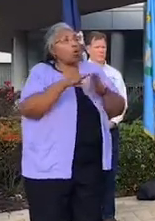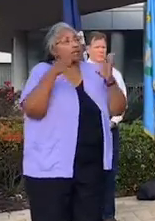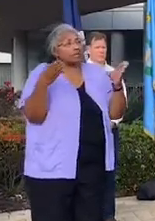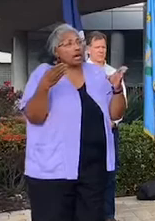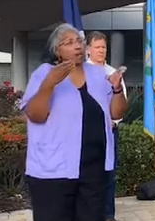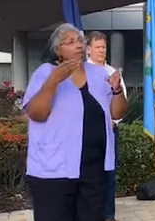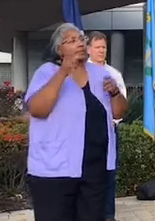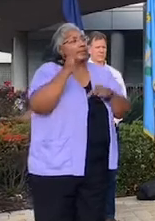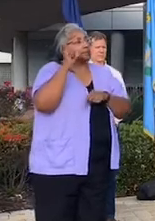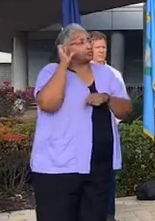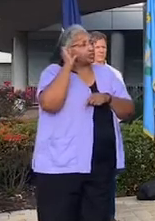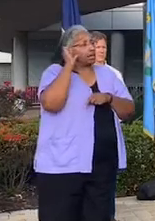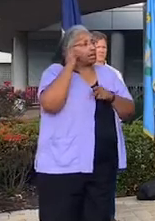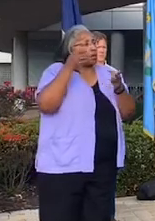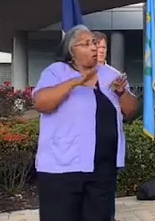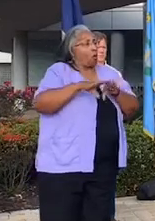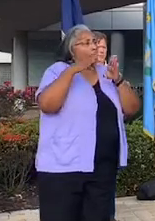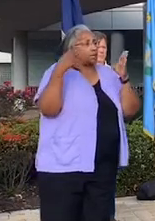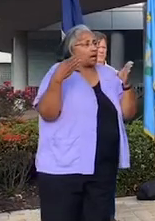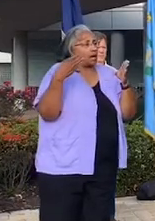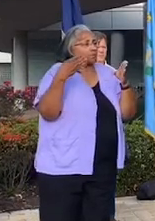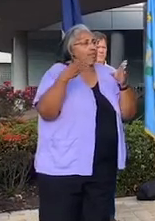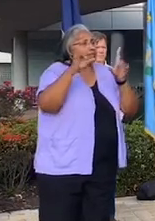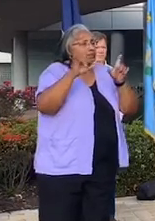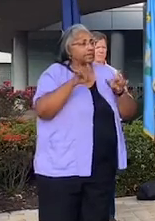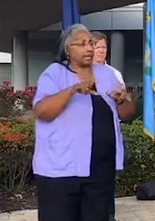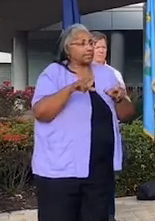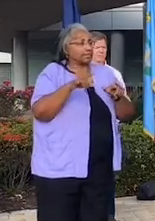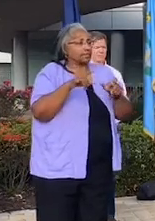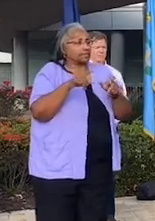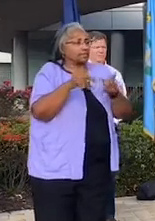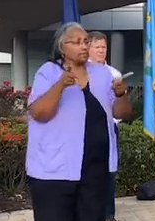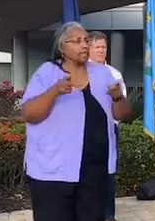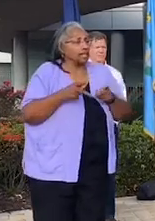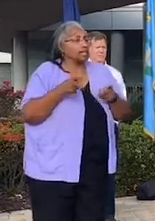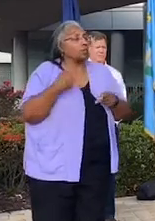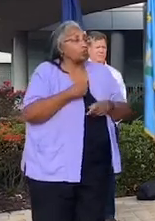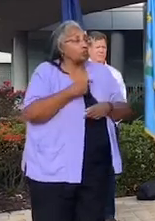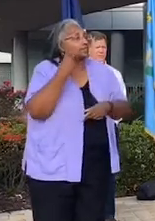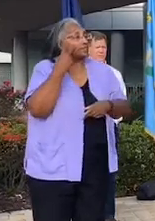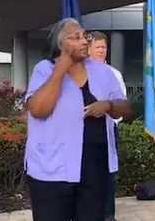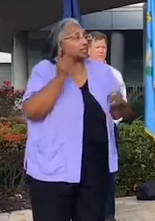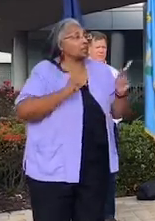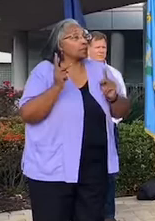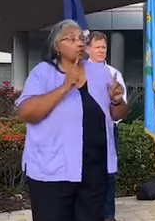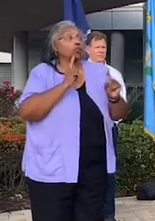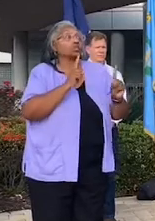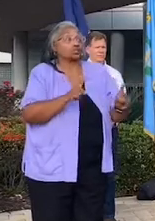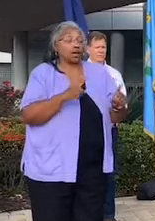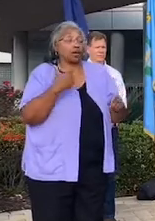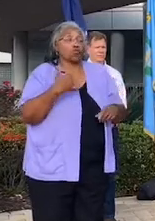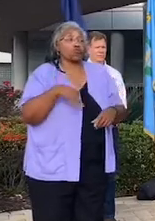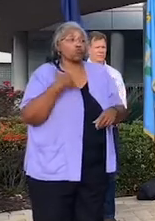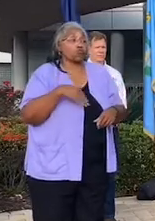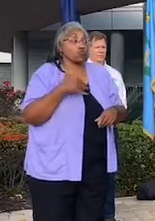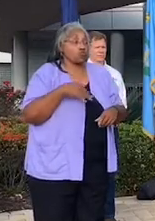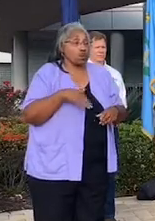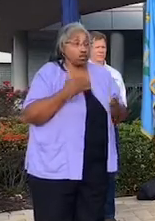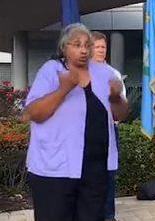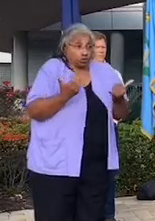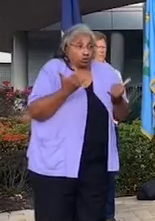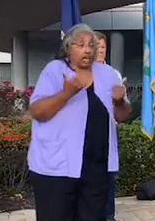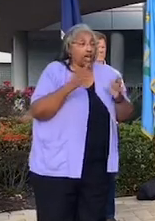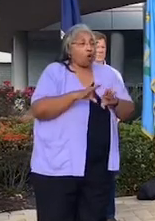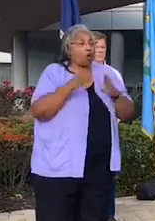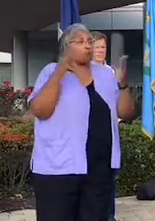on yesterday. We have just seen the response from our community. It's been phenomenal. Today, we were able to open it up